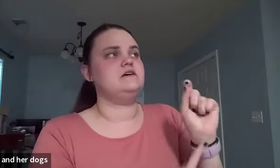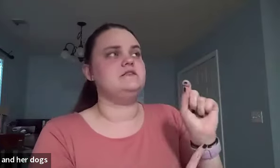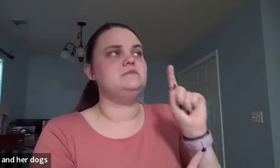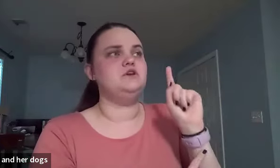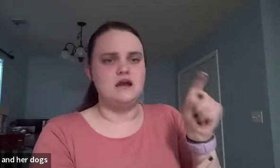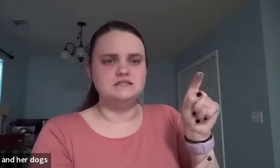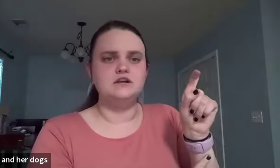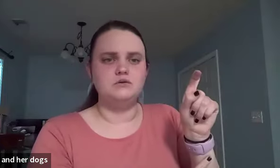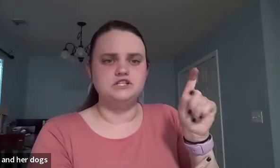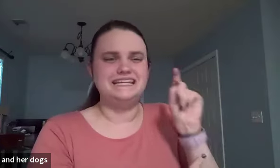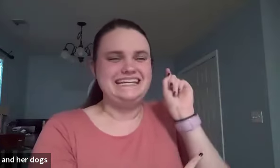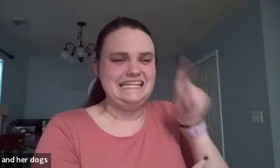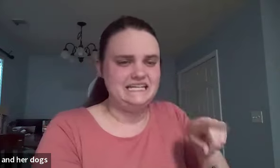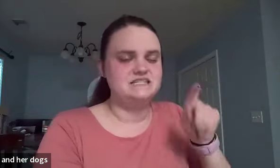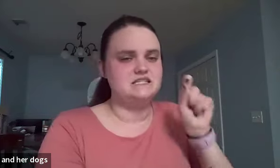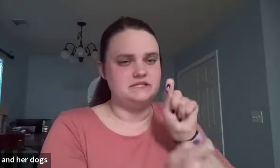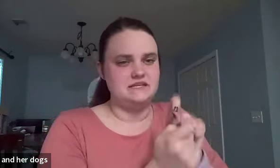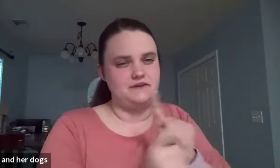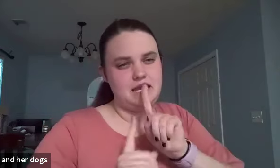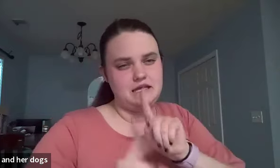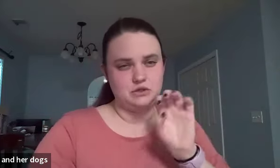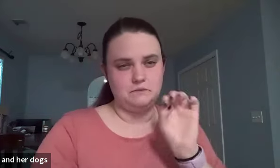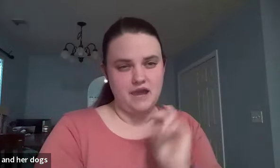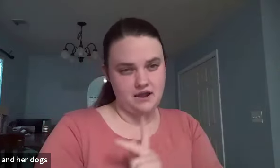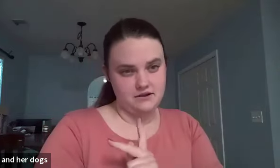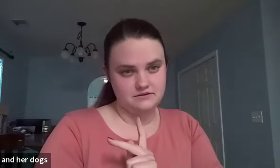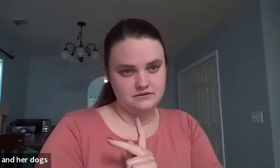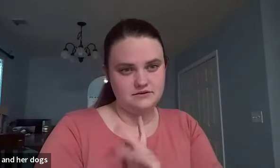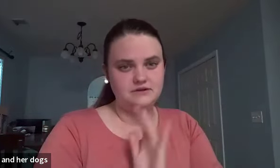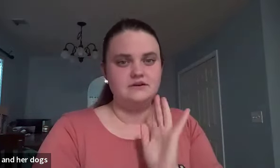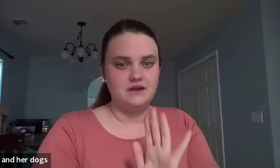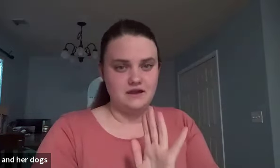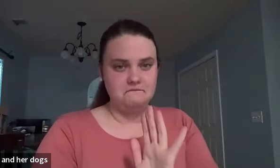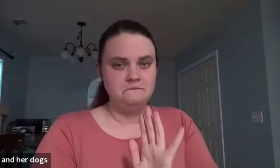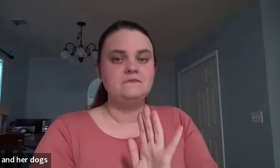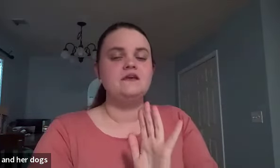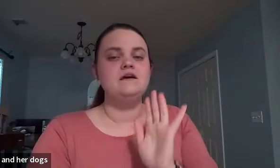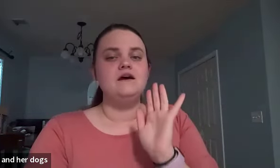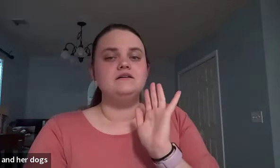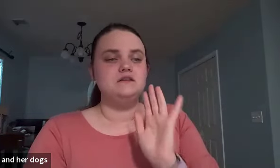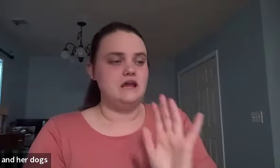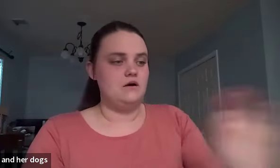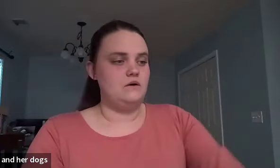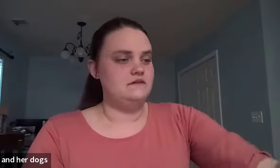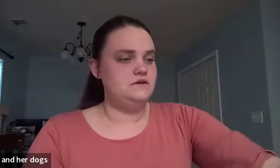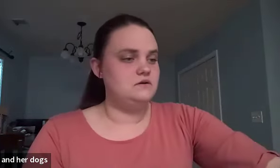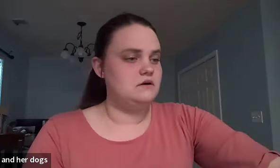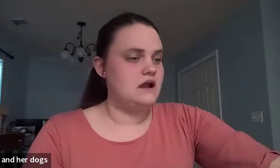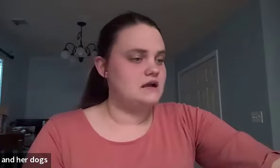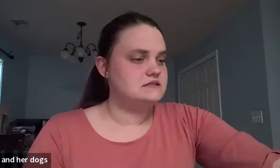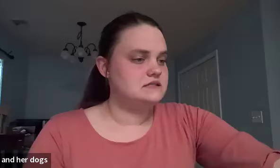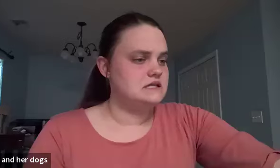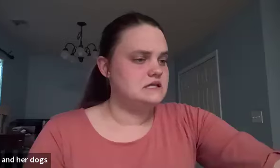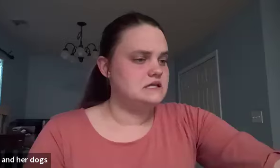telling them you're asking a question that needs a specific answer back. Okay. Now, if you are